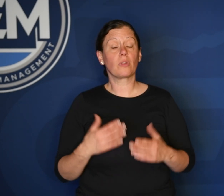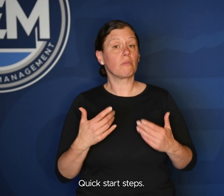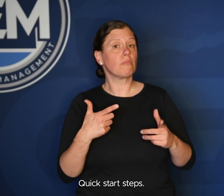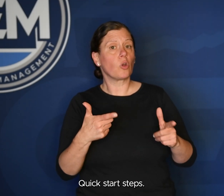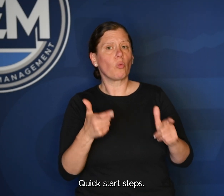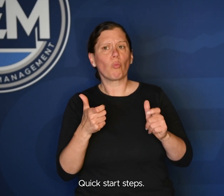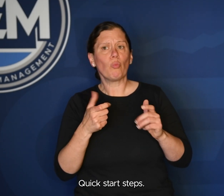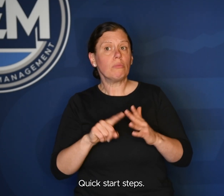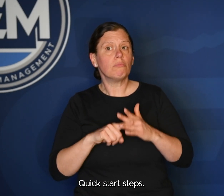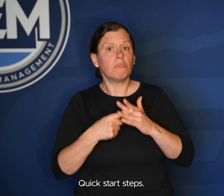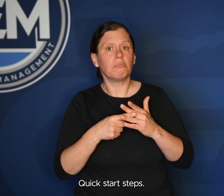Quick start steps.